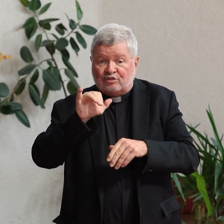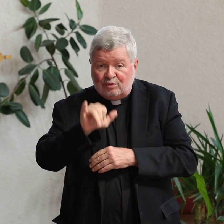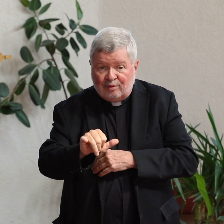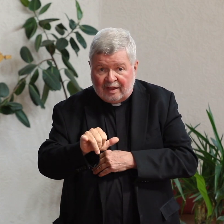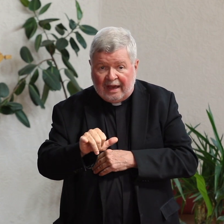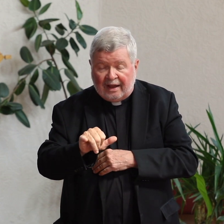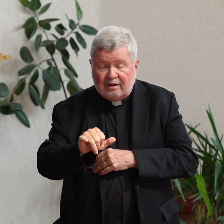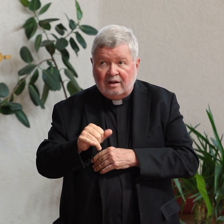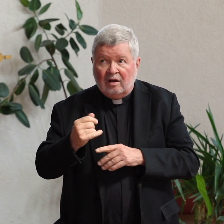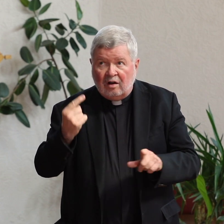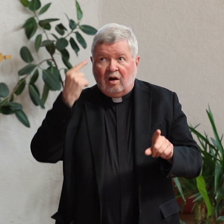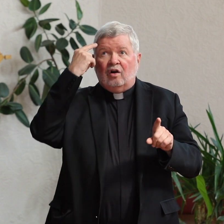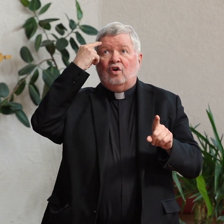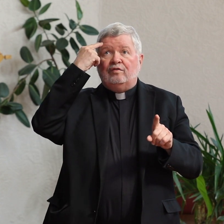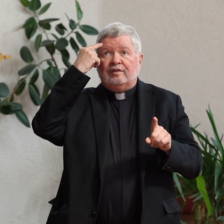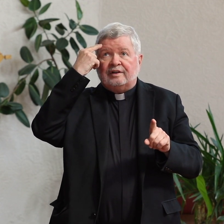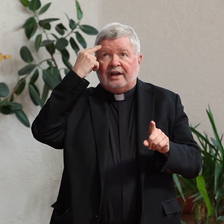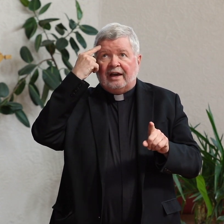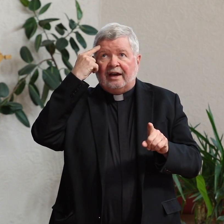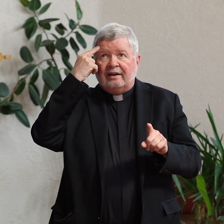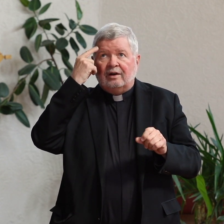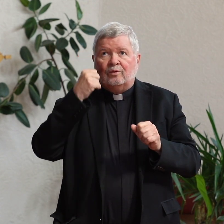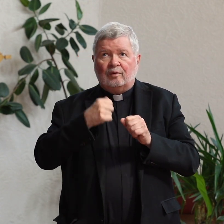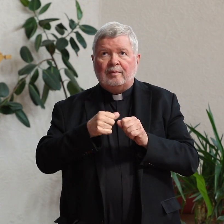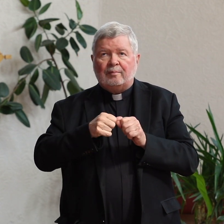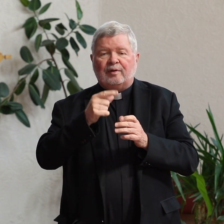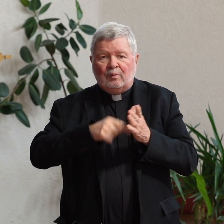do that, all over again, we're remembering what?